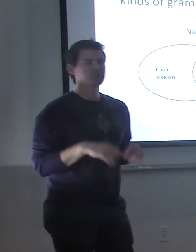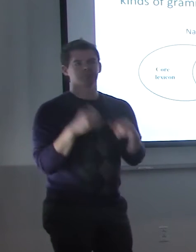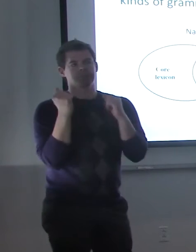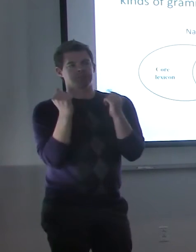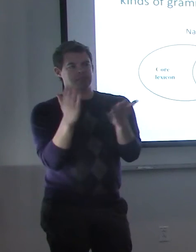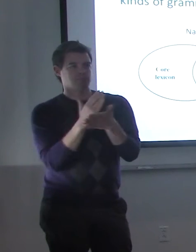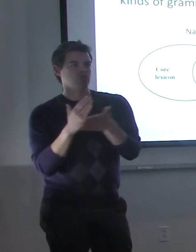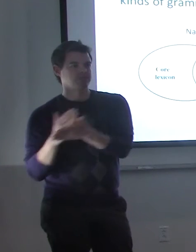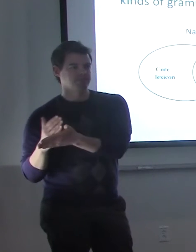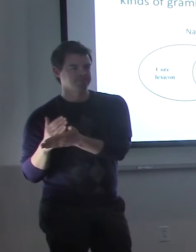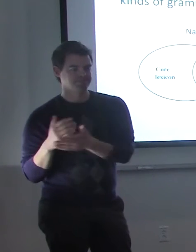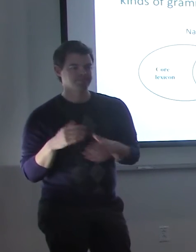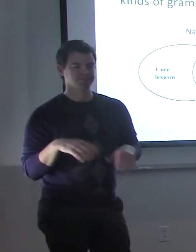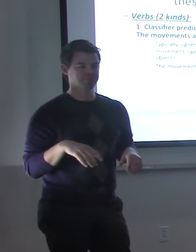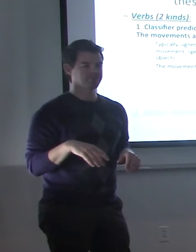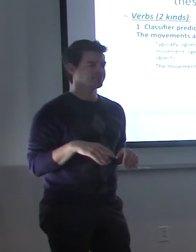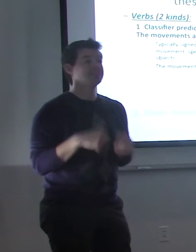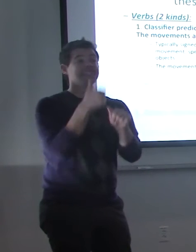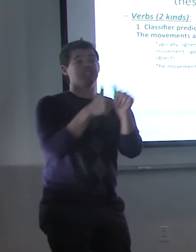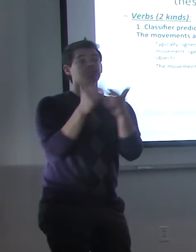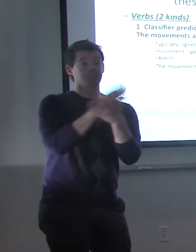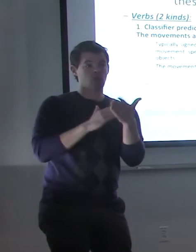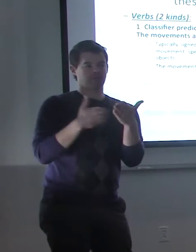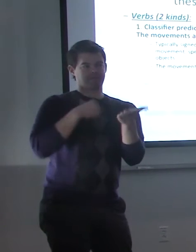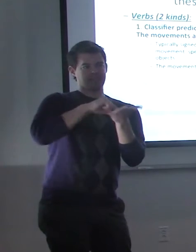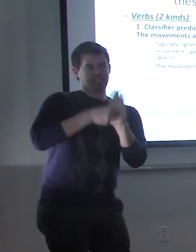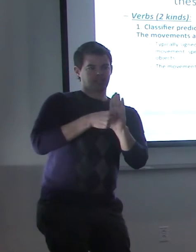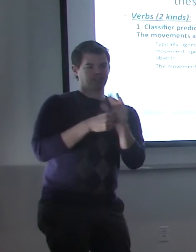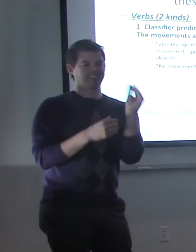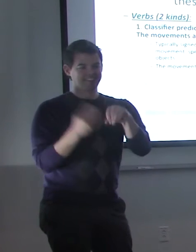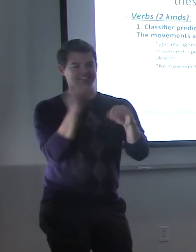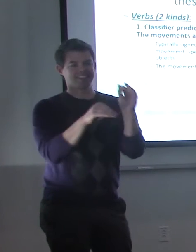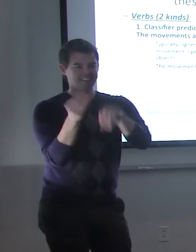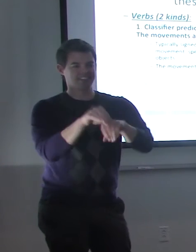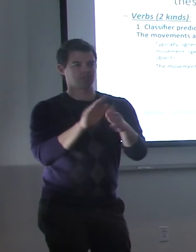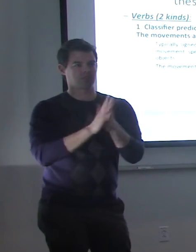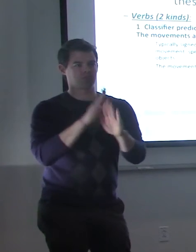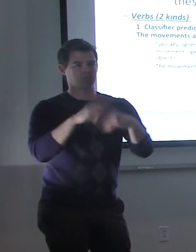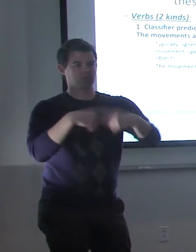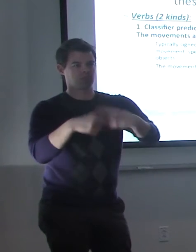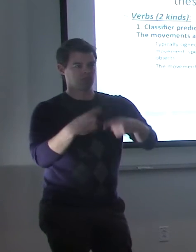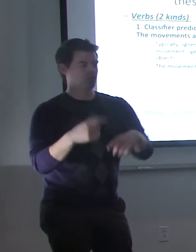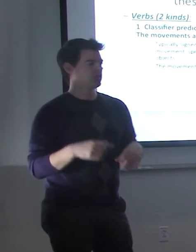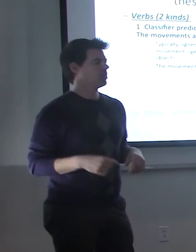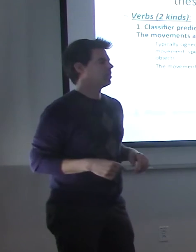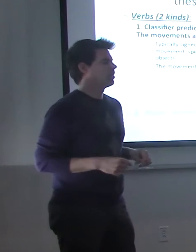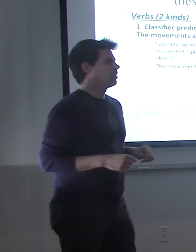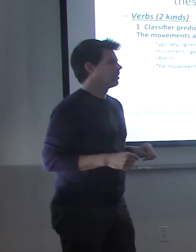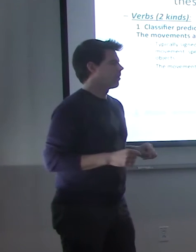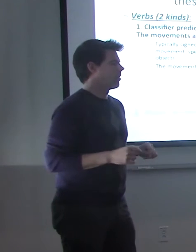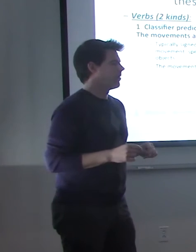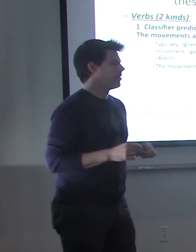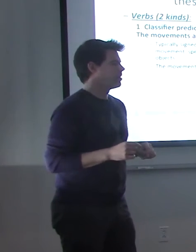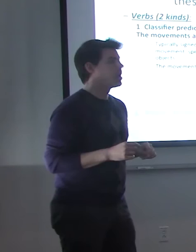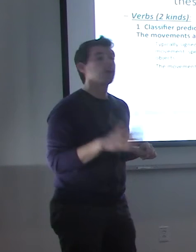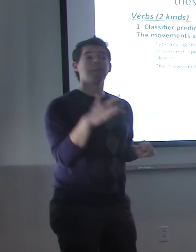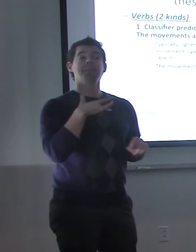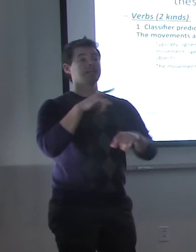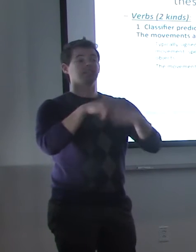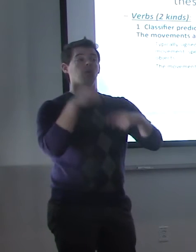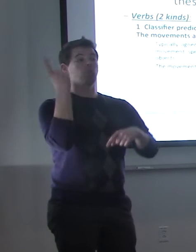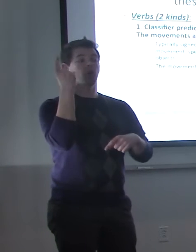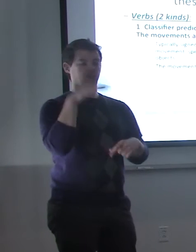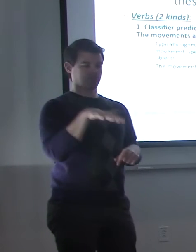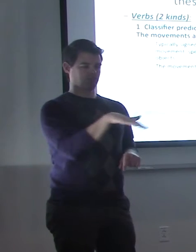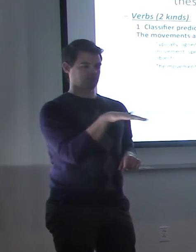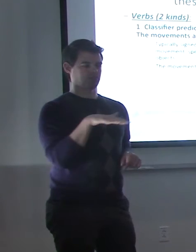polycomponential meanings. And typically these classifier predicates are articulated in neutral